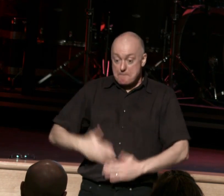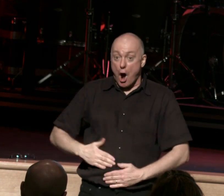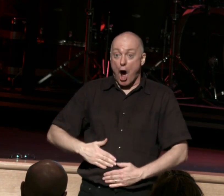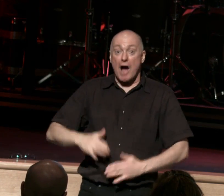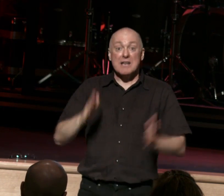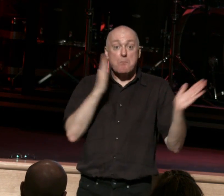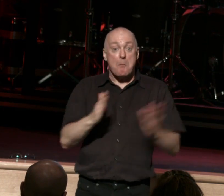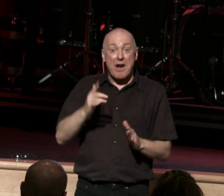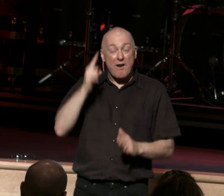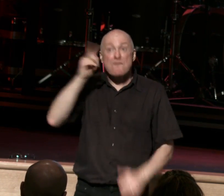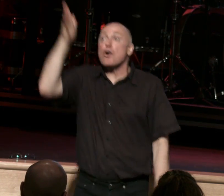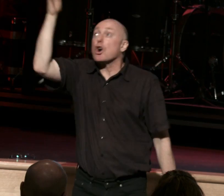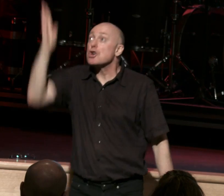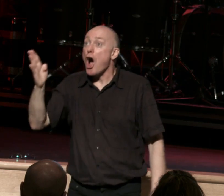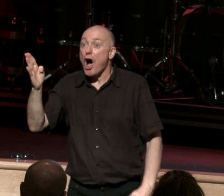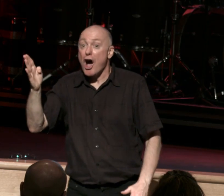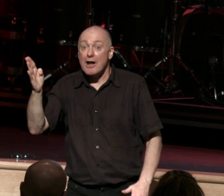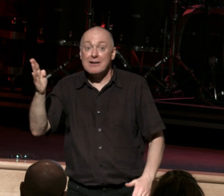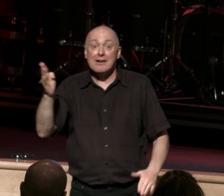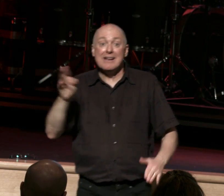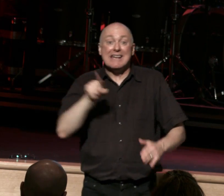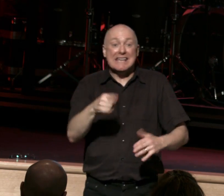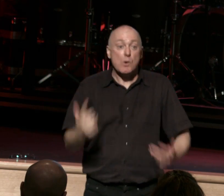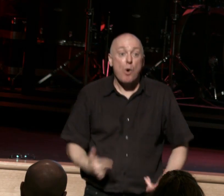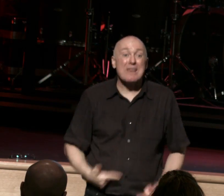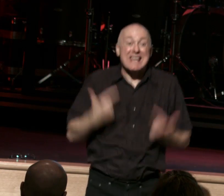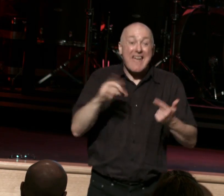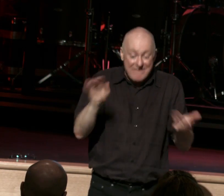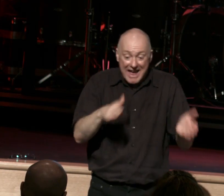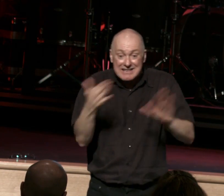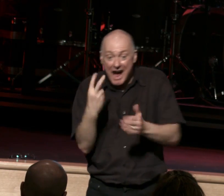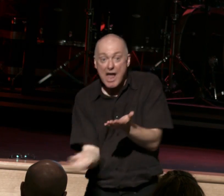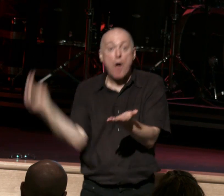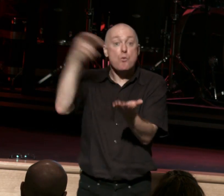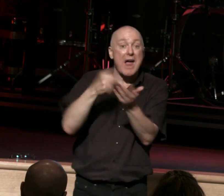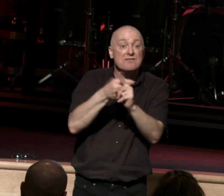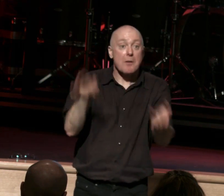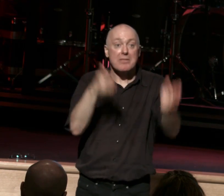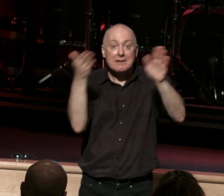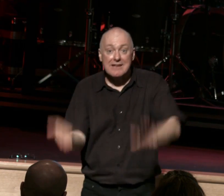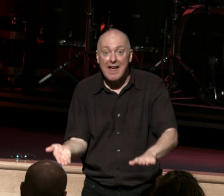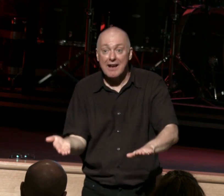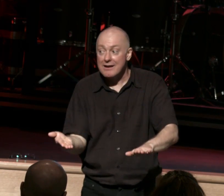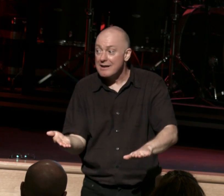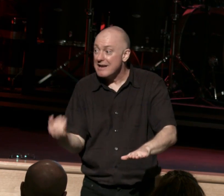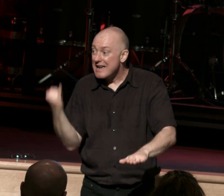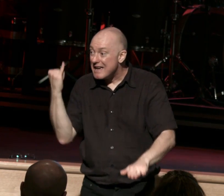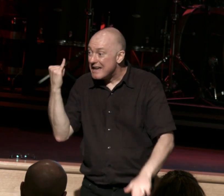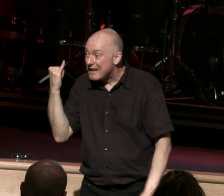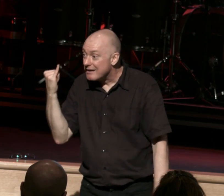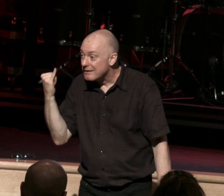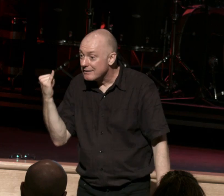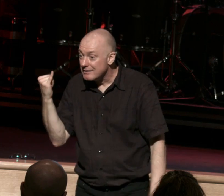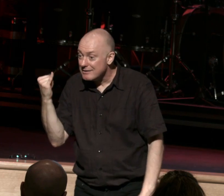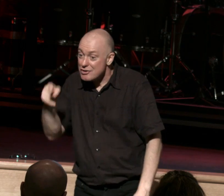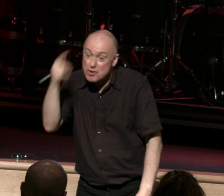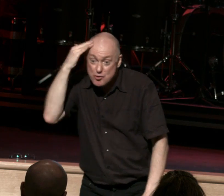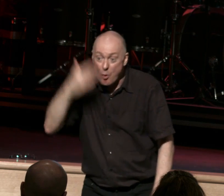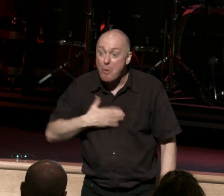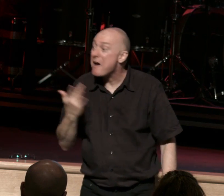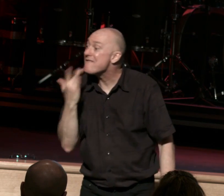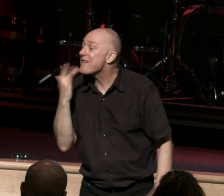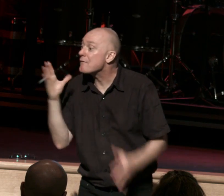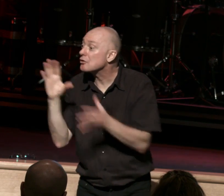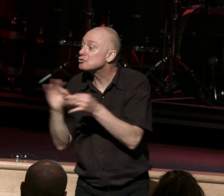body has been prepared for God to take on, that he might live and die and be raised from the dead. Now, if you know me at all, you know